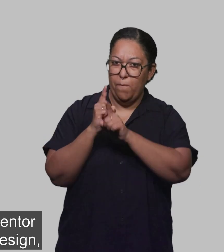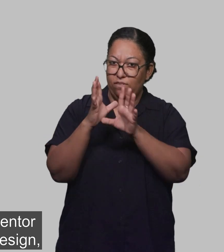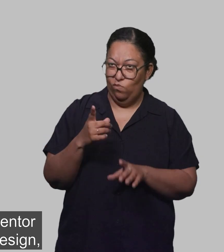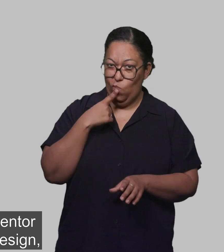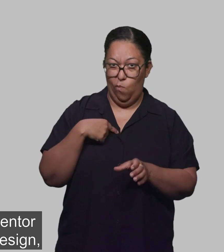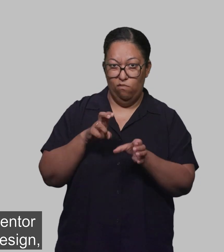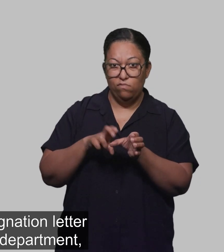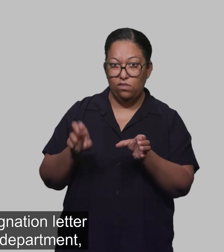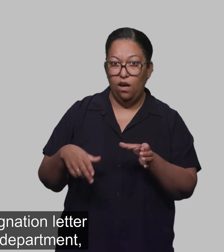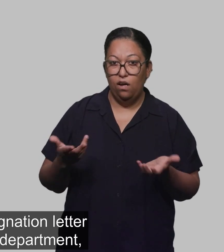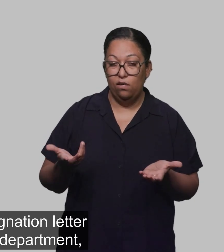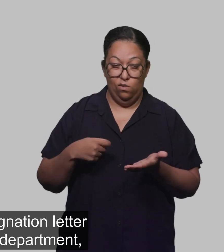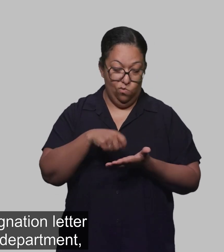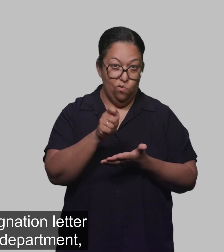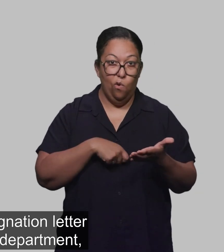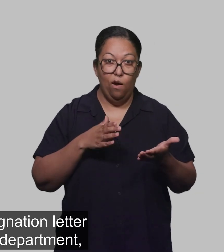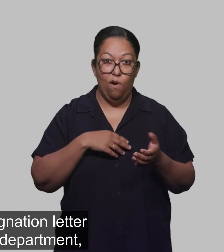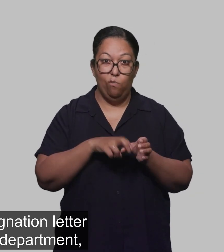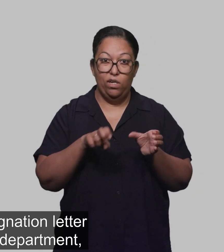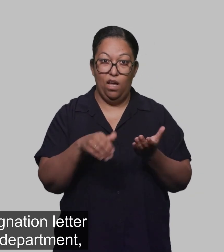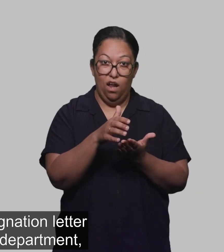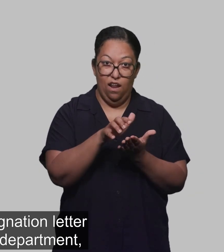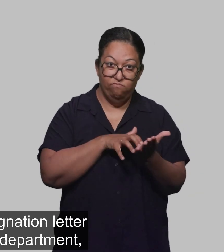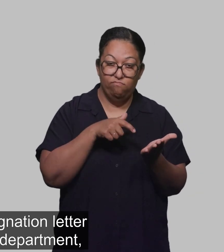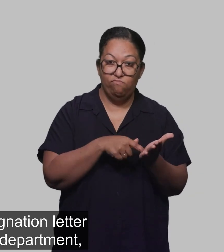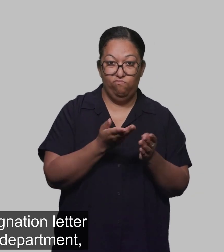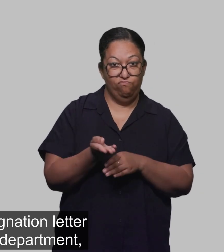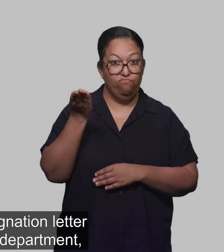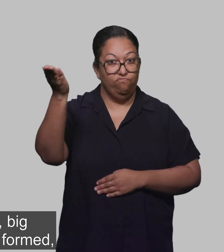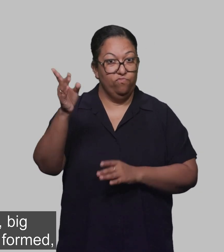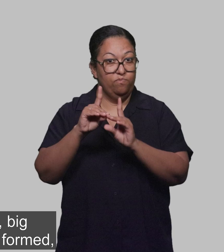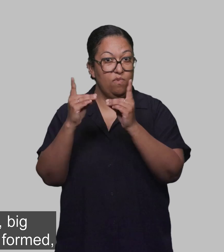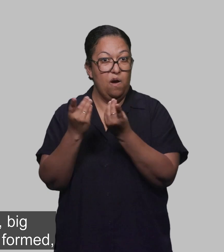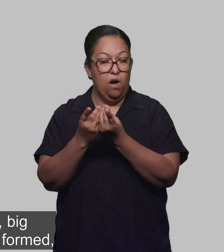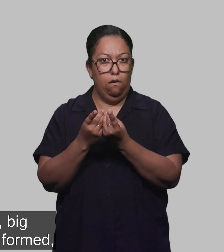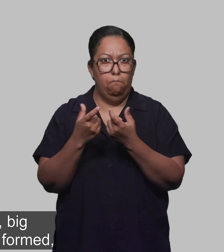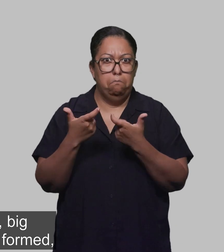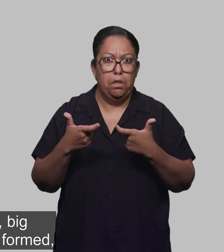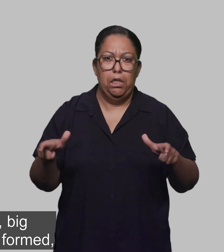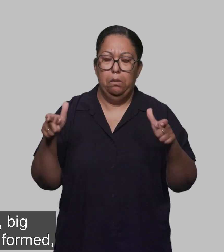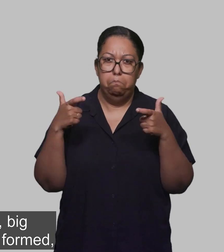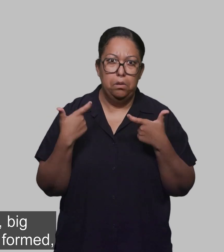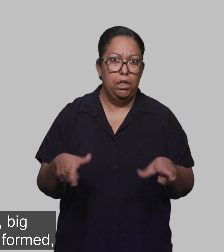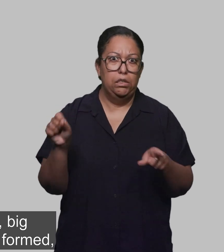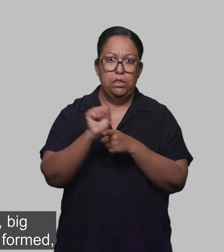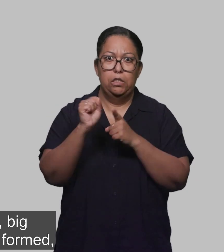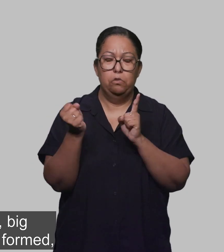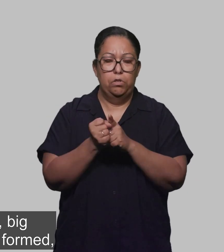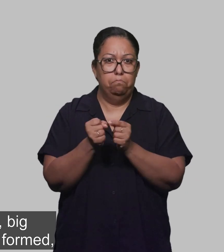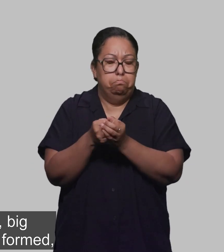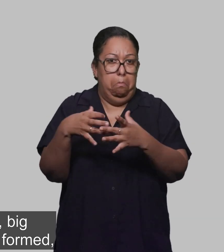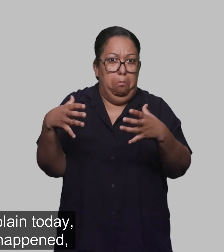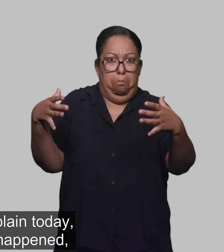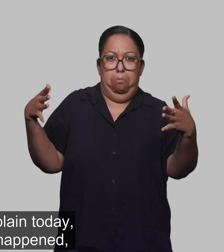me to resign. So I wrote my resignation letter and took it to the department. And a big, big